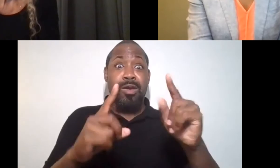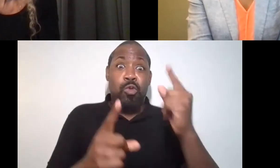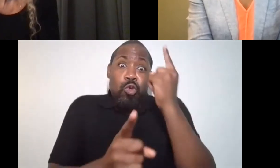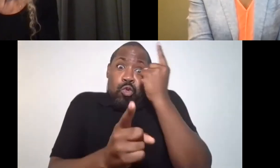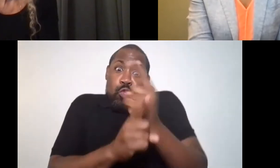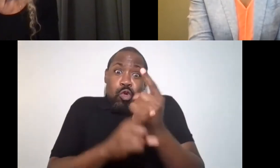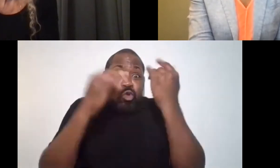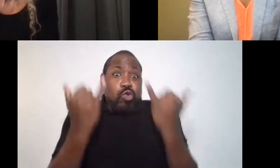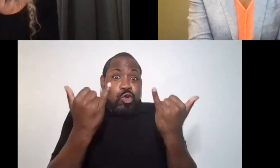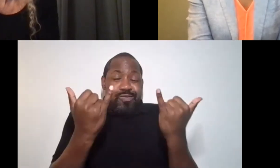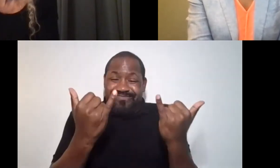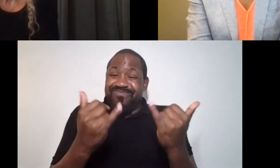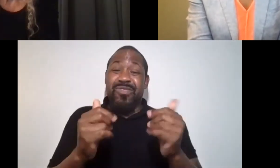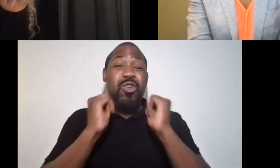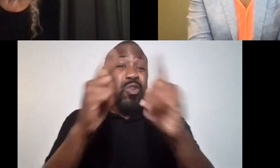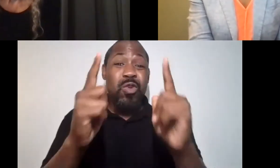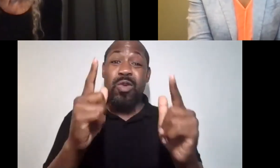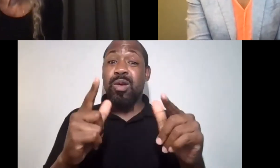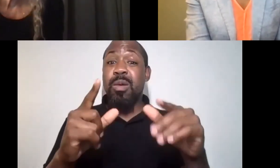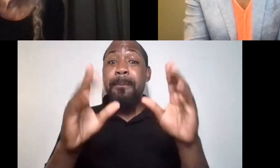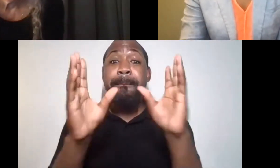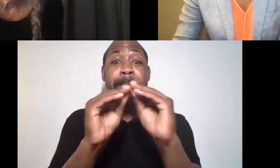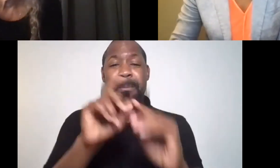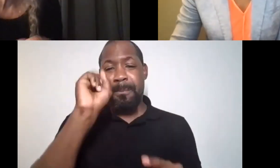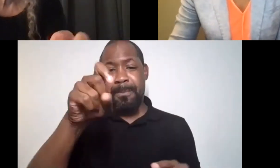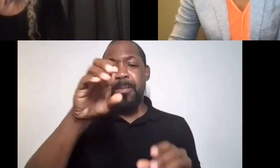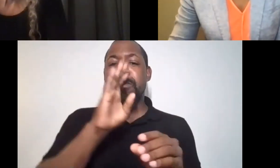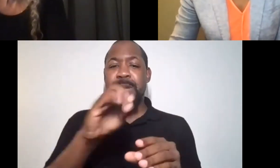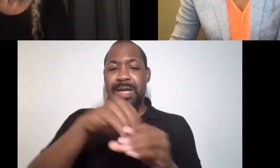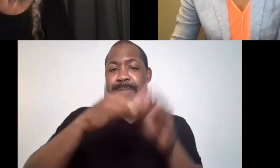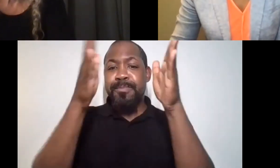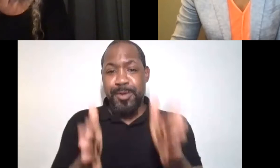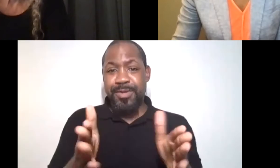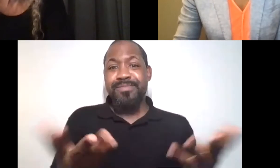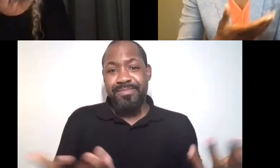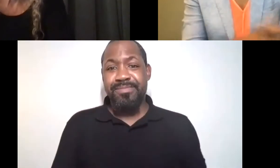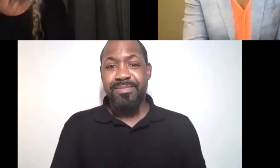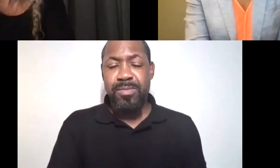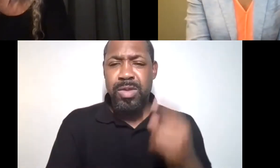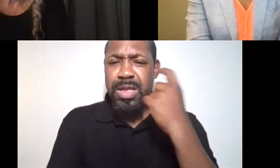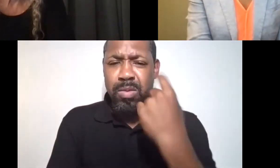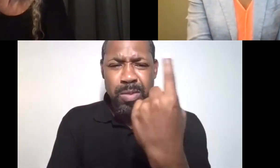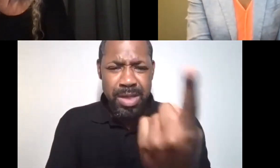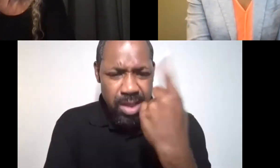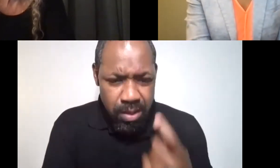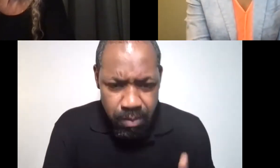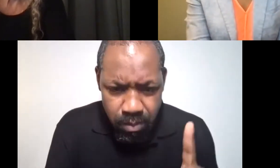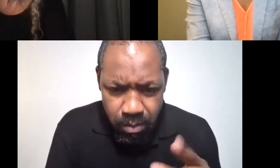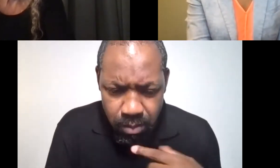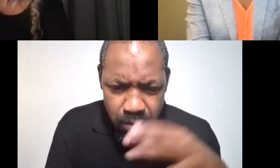that are in grievance with this. Many others are. So again, all meetings effective Friday at 4 p.m.